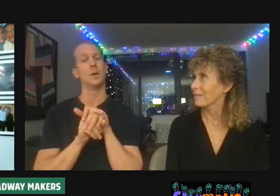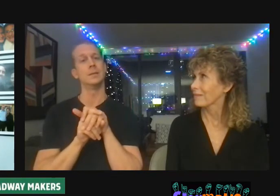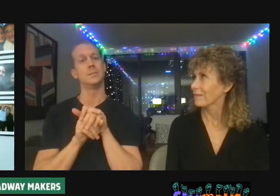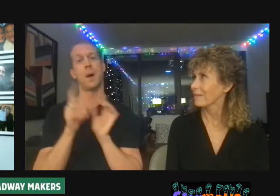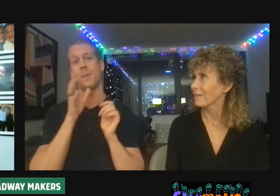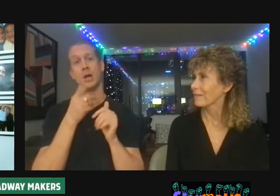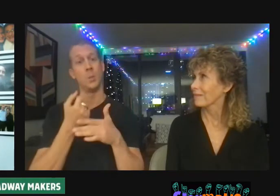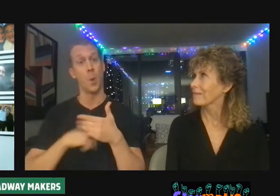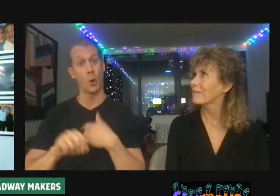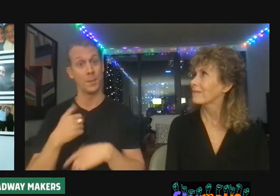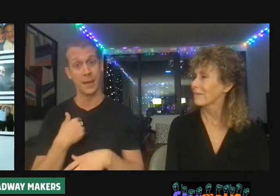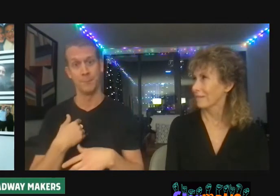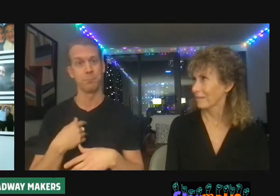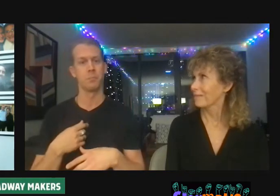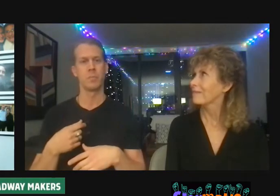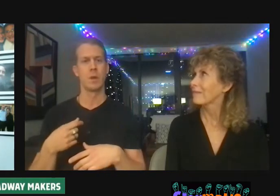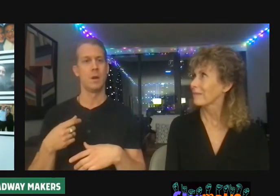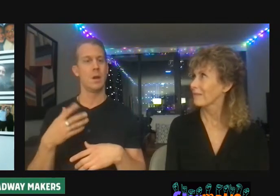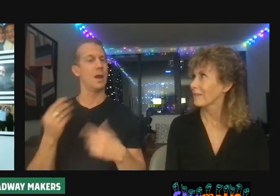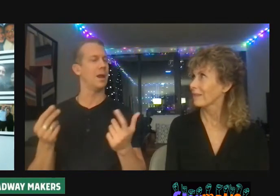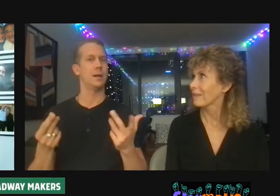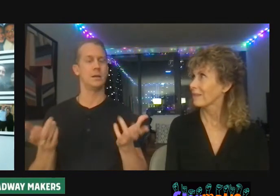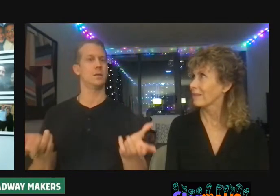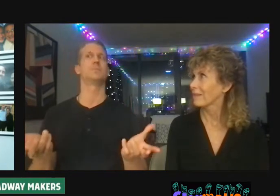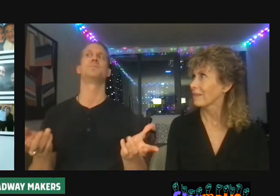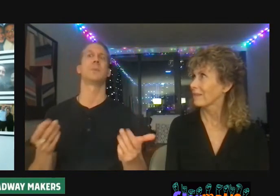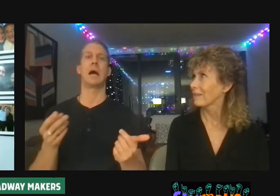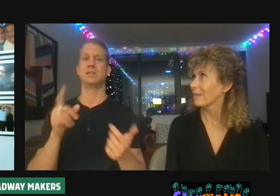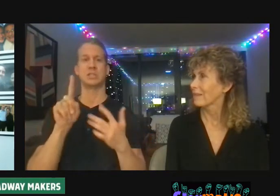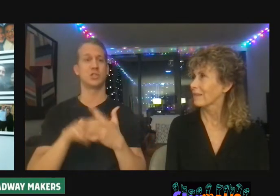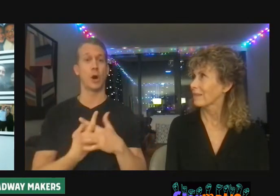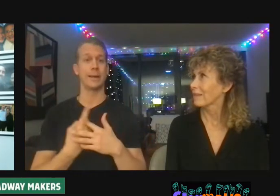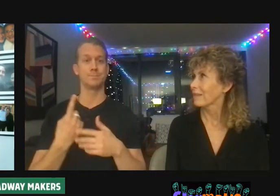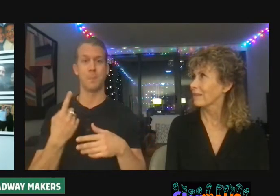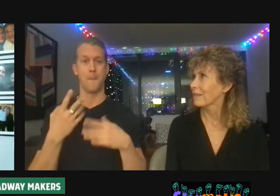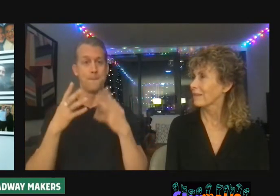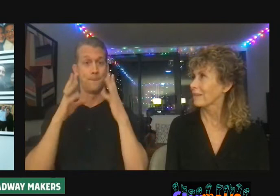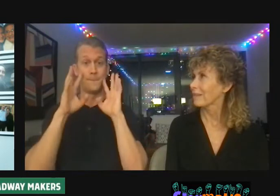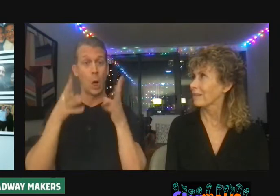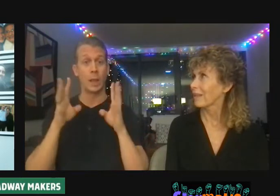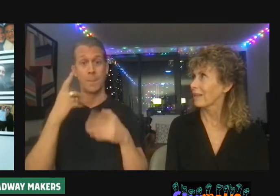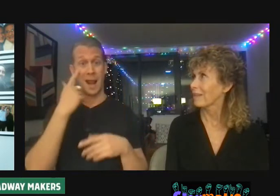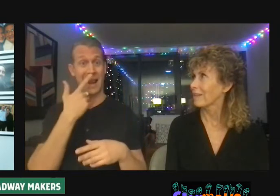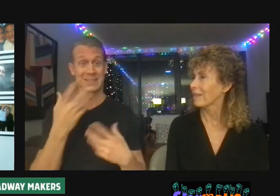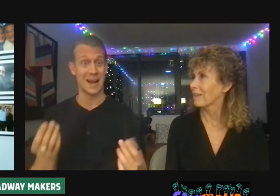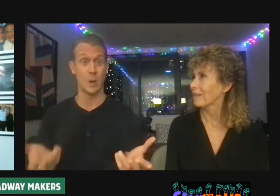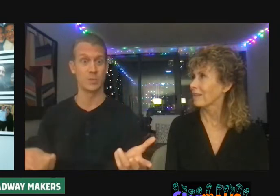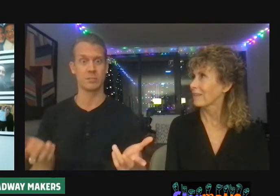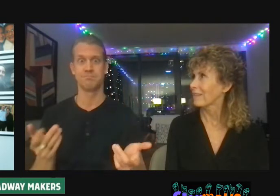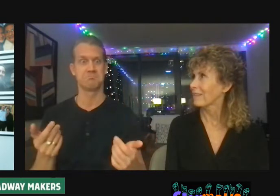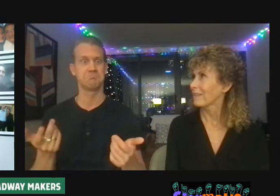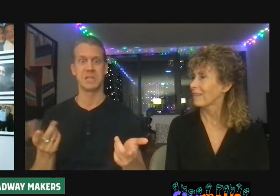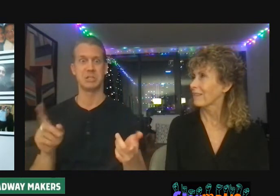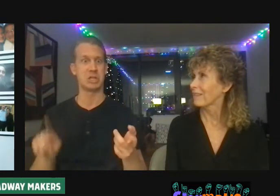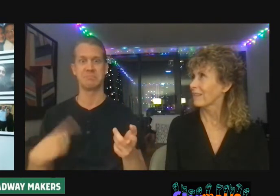on was Mama, You Bore Me. And I just started bawling my eyes